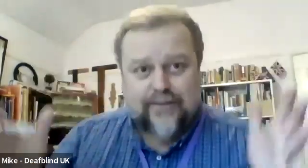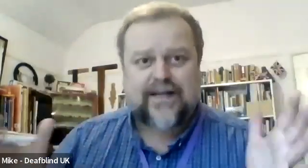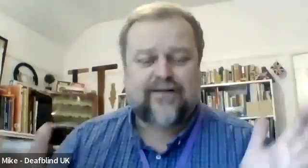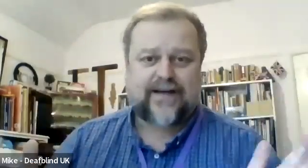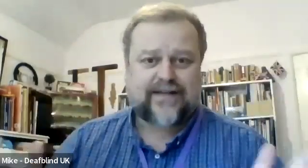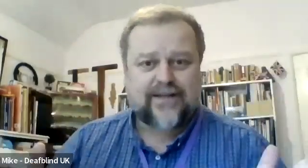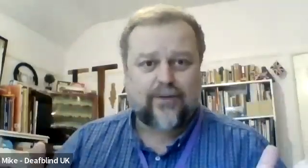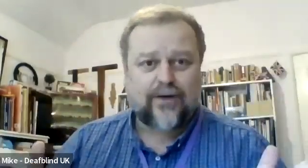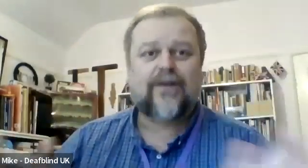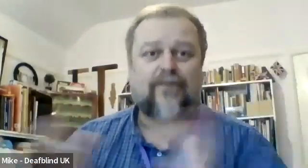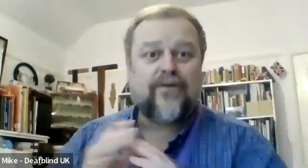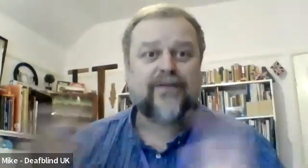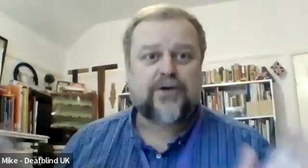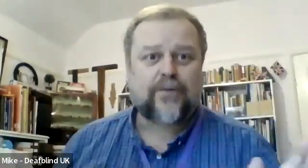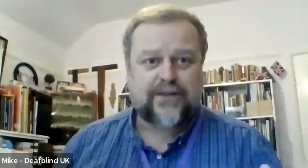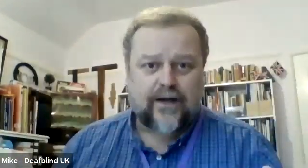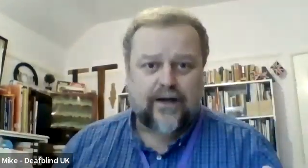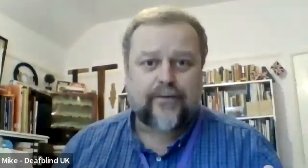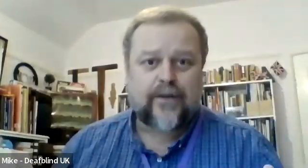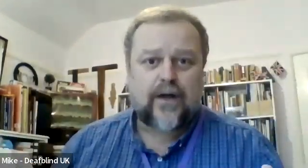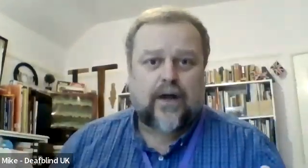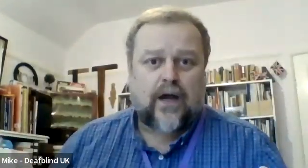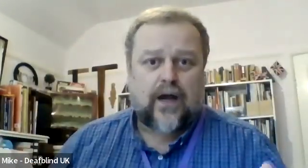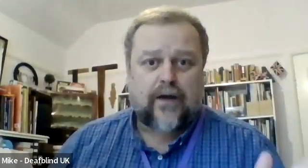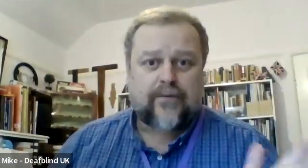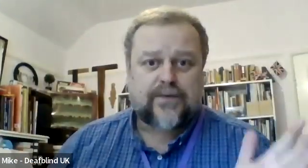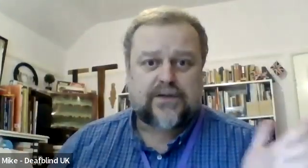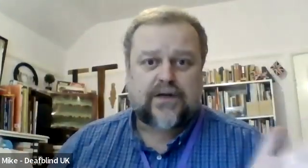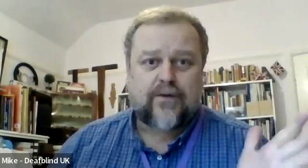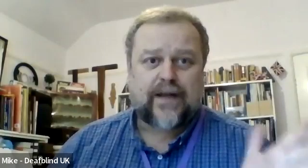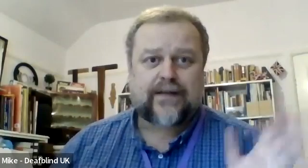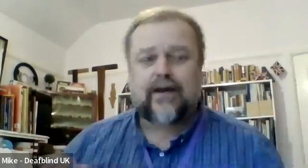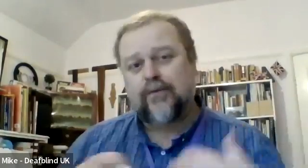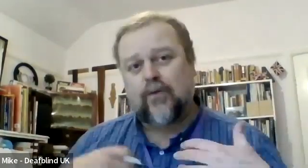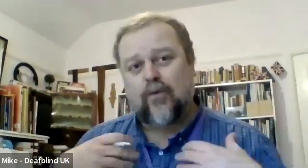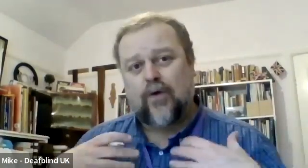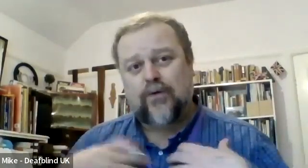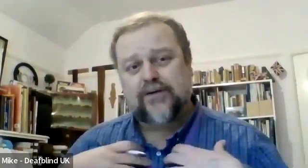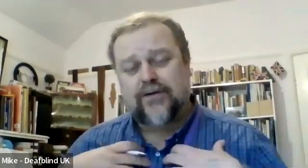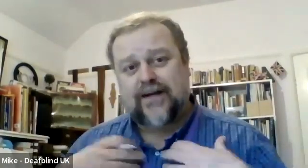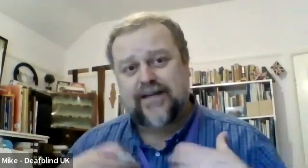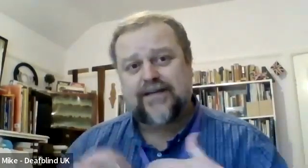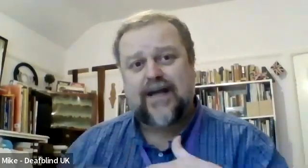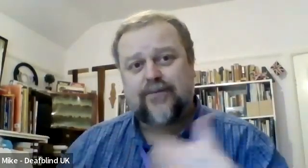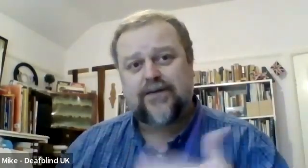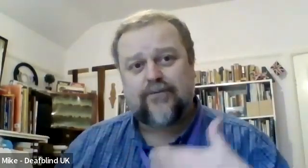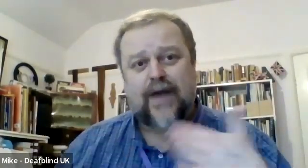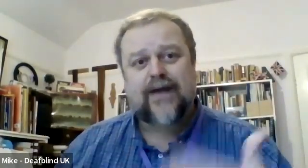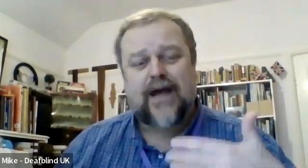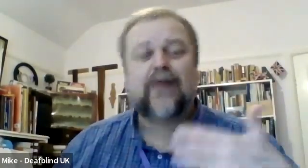made themselves accessible, then job is done. So it, you know, we as organizations